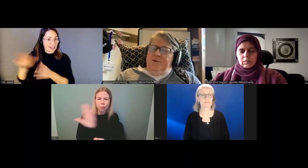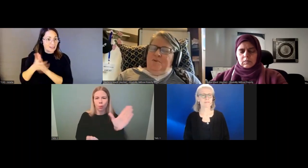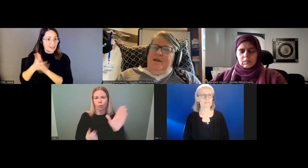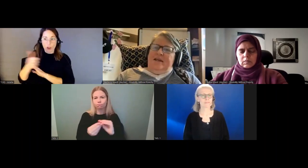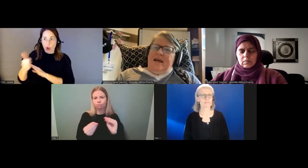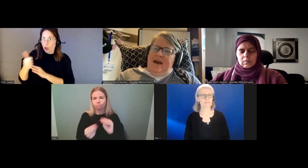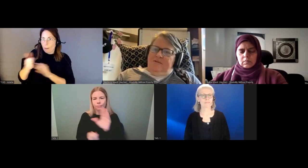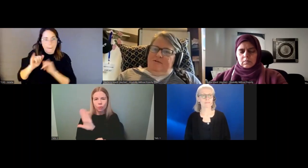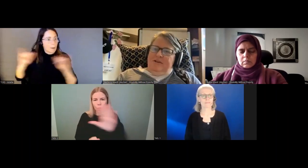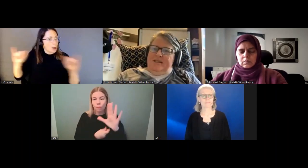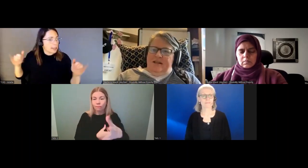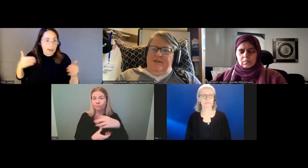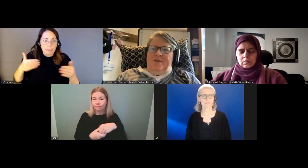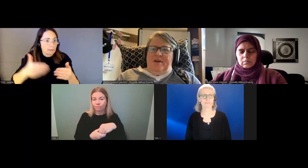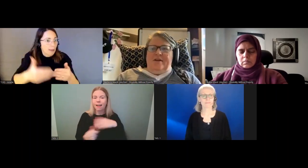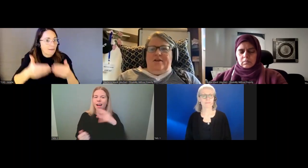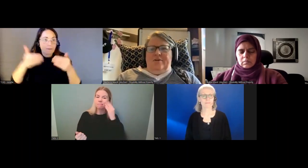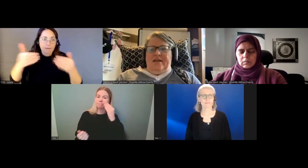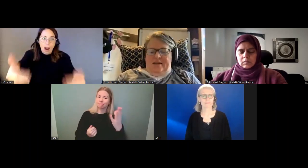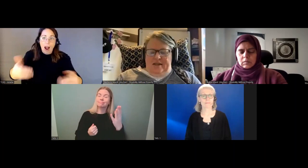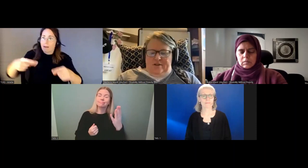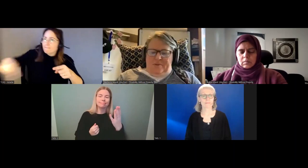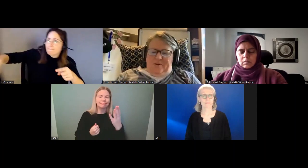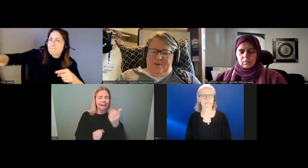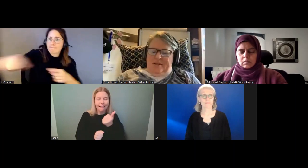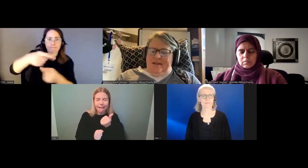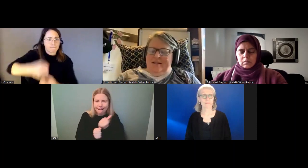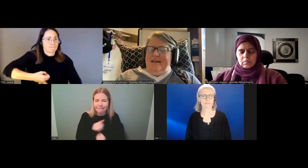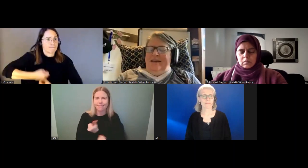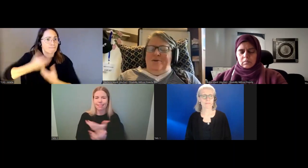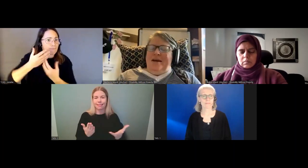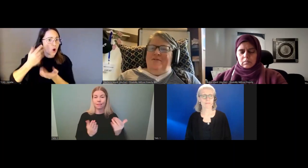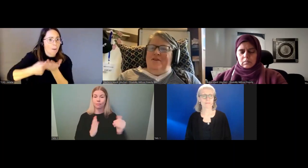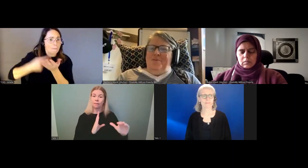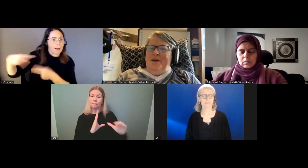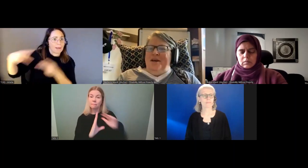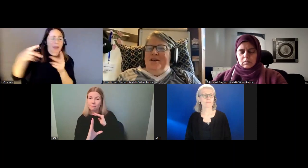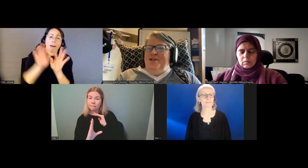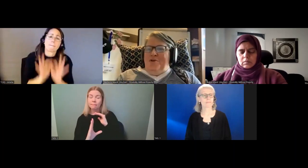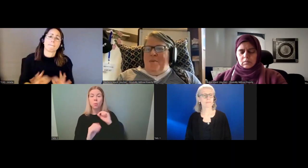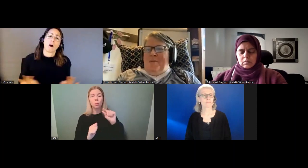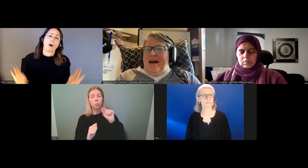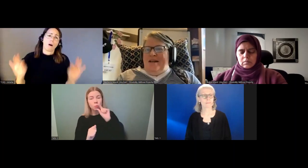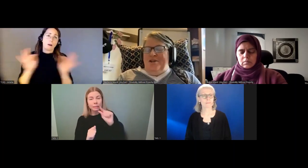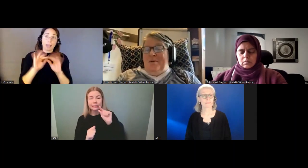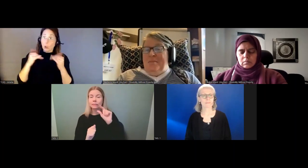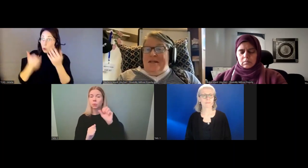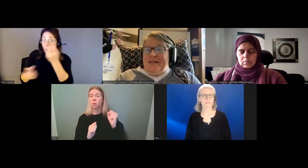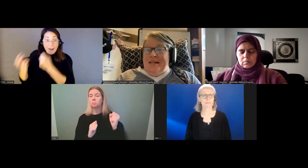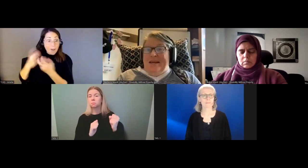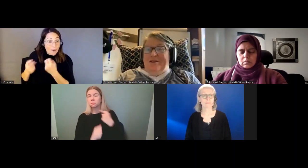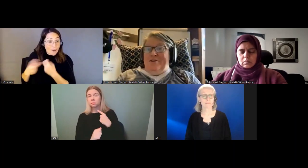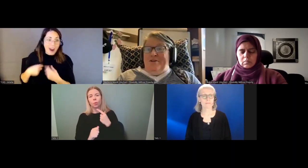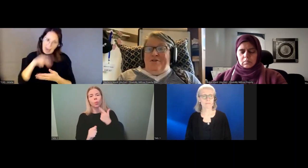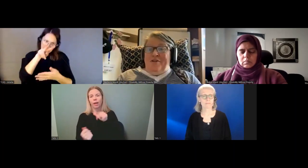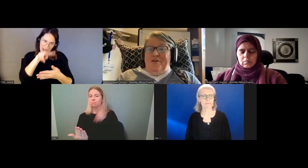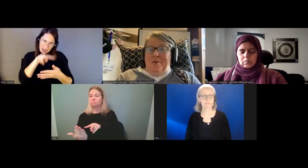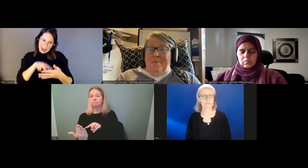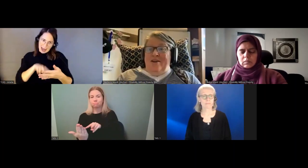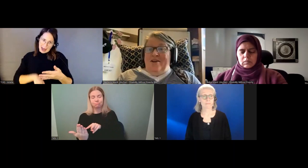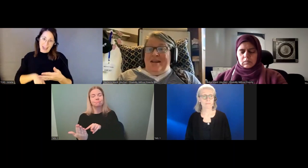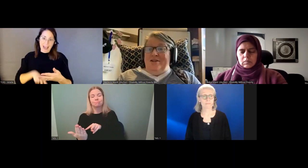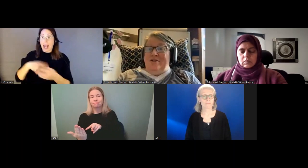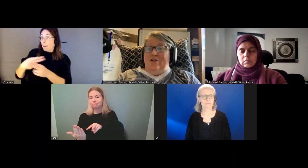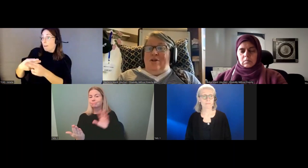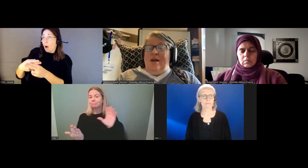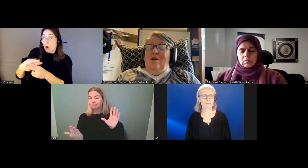We do read every single thing that you send in to us, and you know, even if we don't reply to you immediately, or if